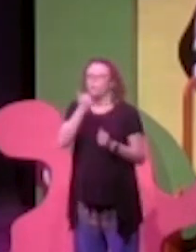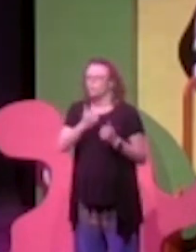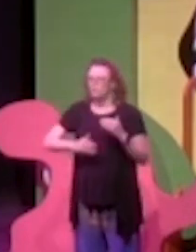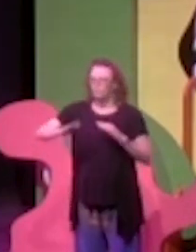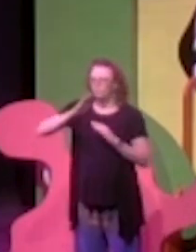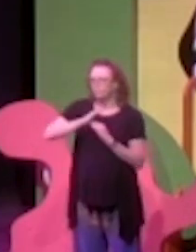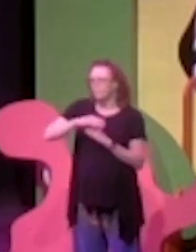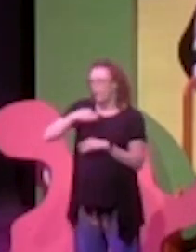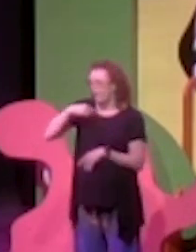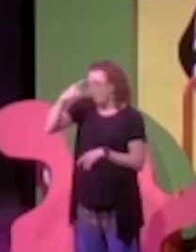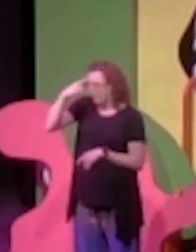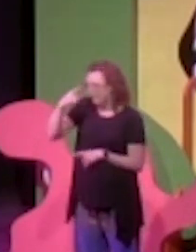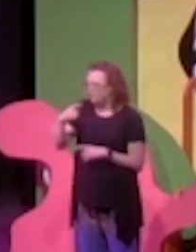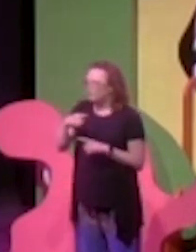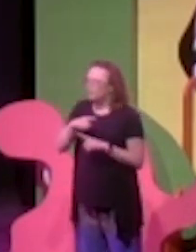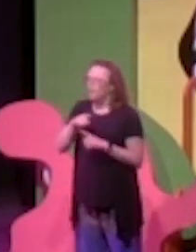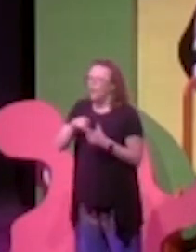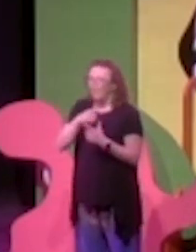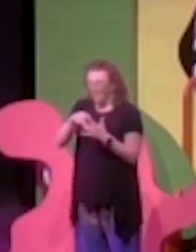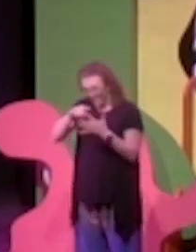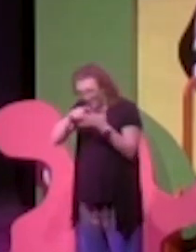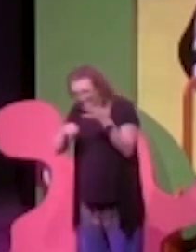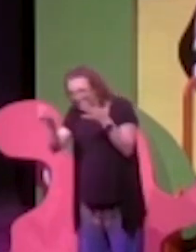because they're interlinked.